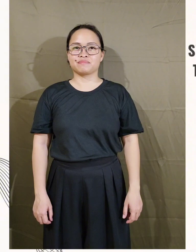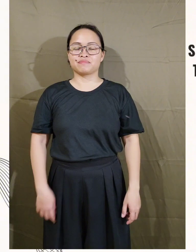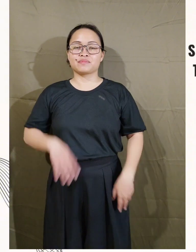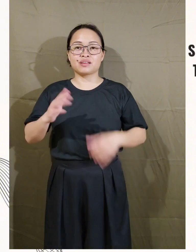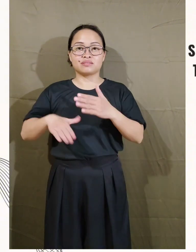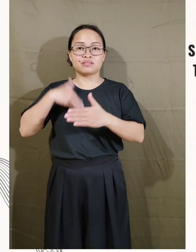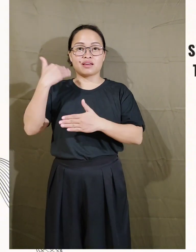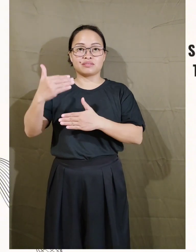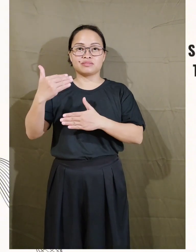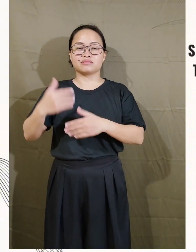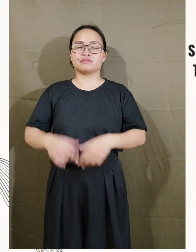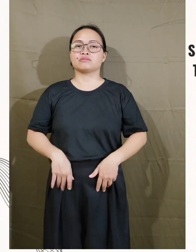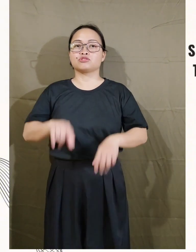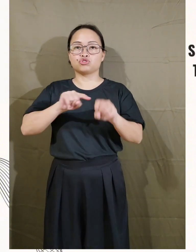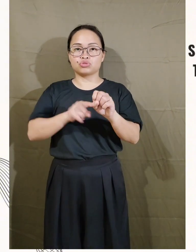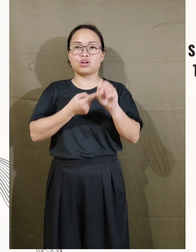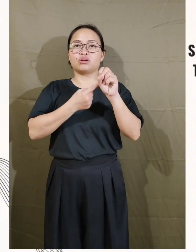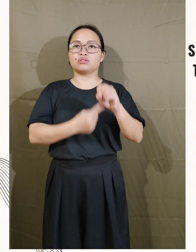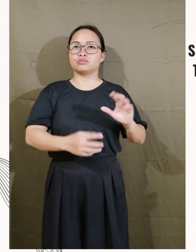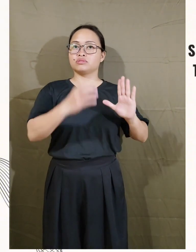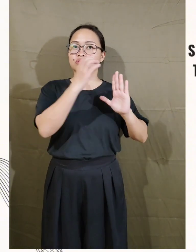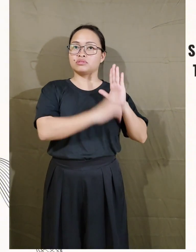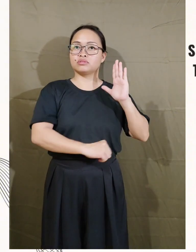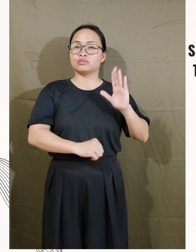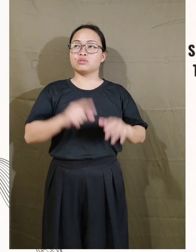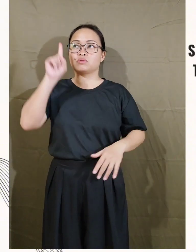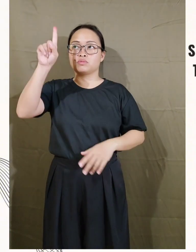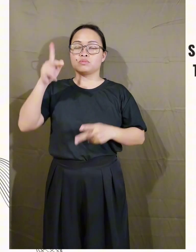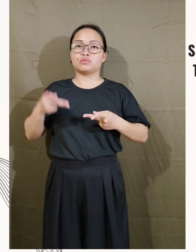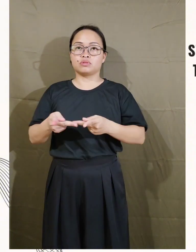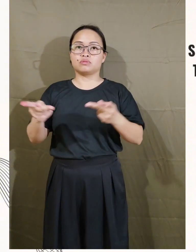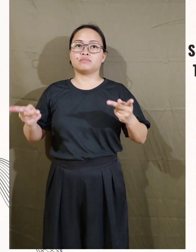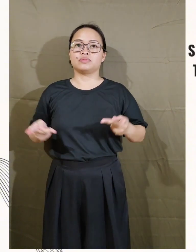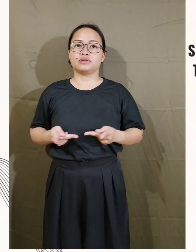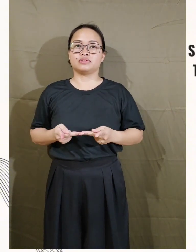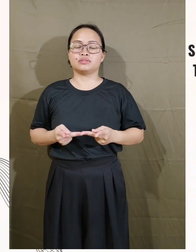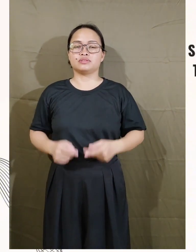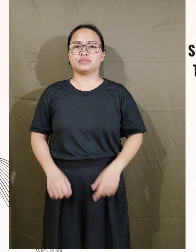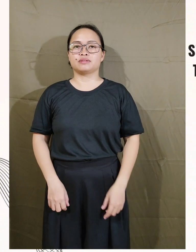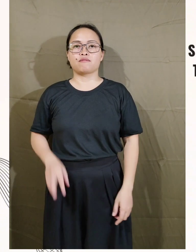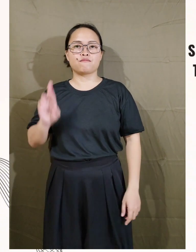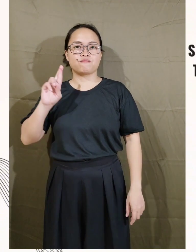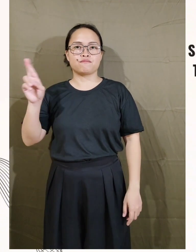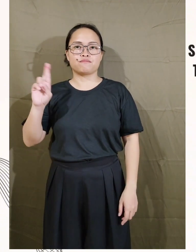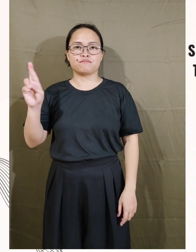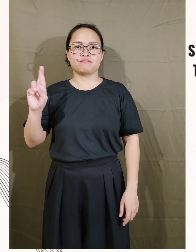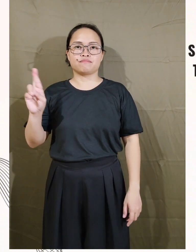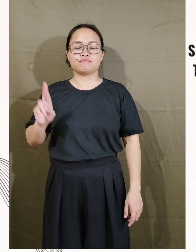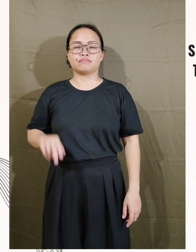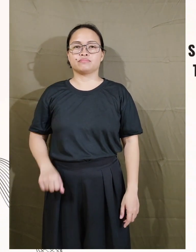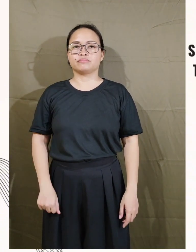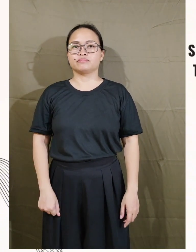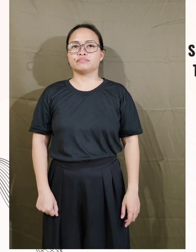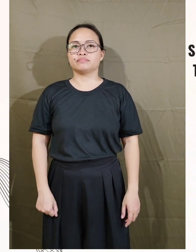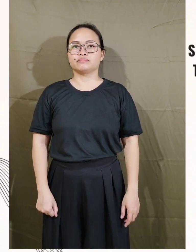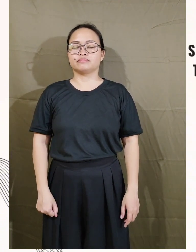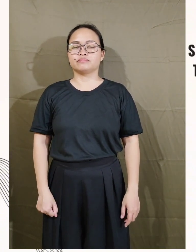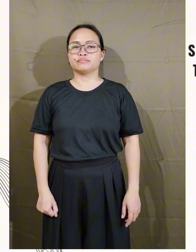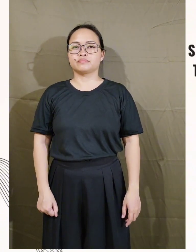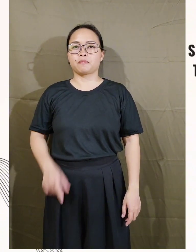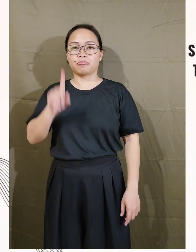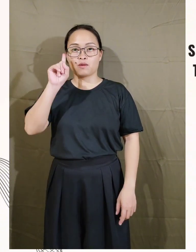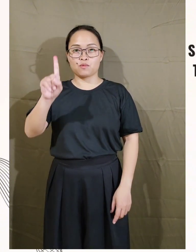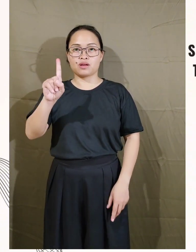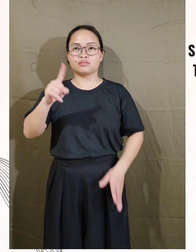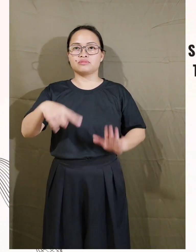Step 2. Start subtracting the digits in the rightmost column or in ones place.